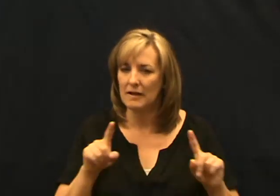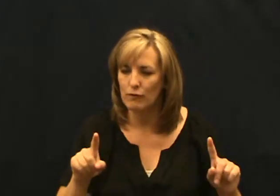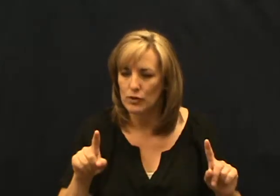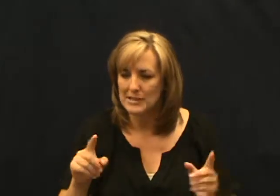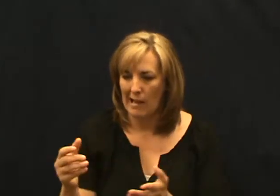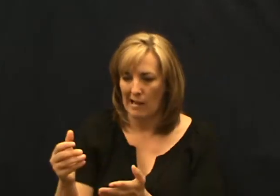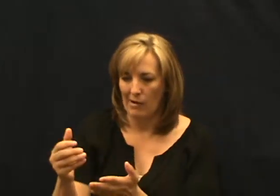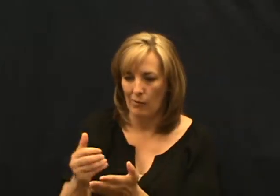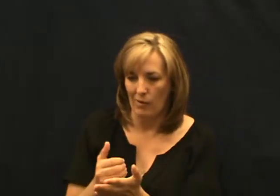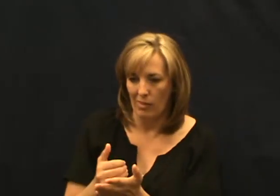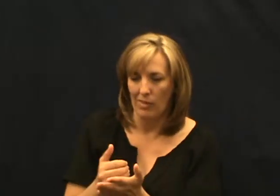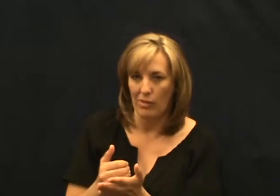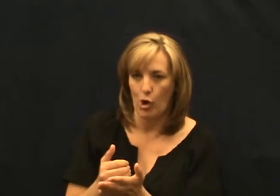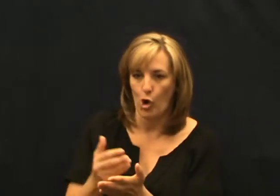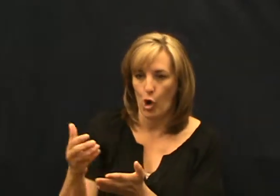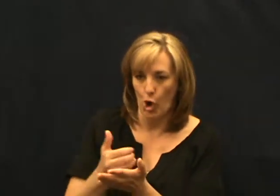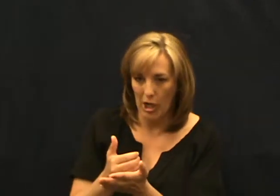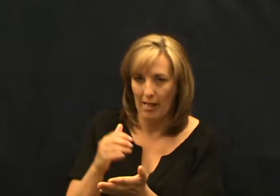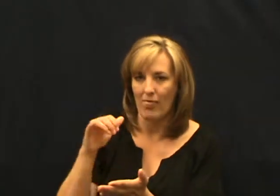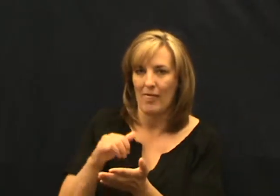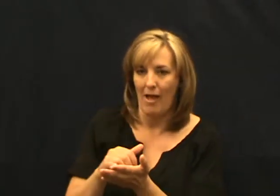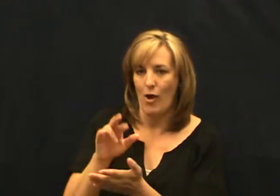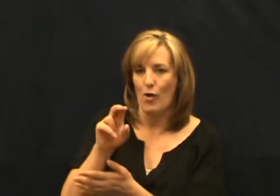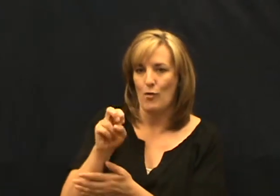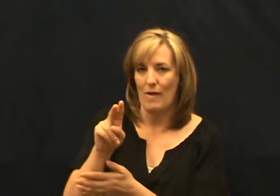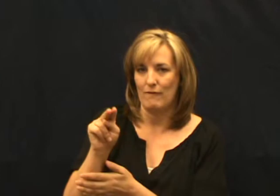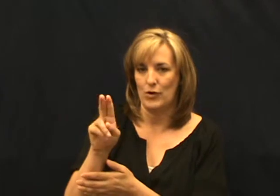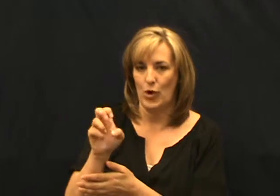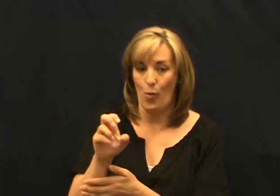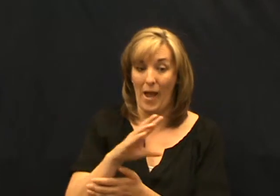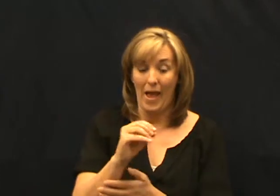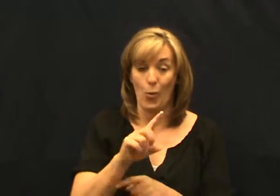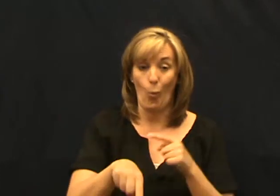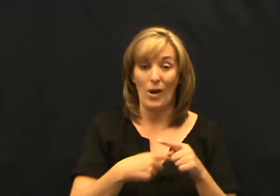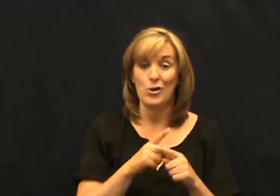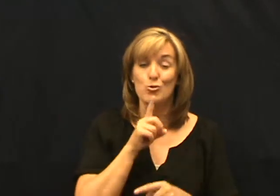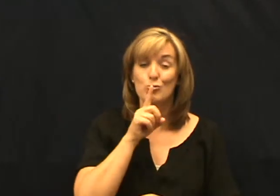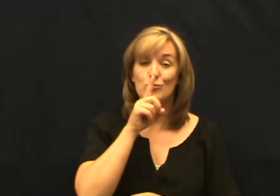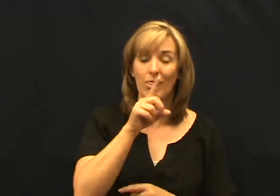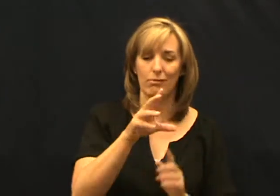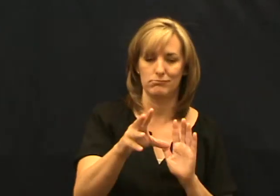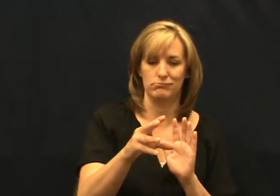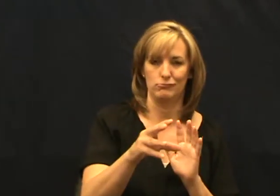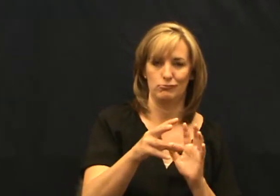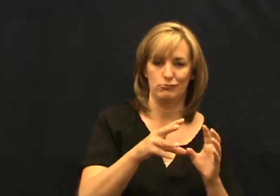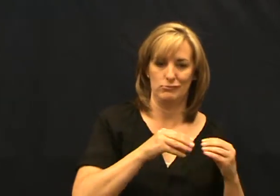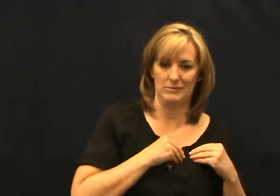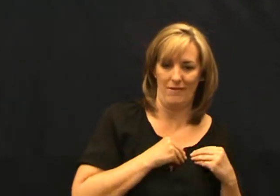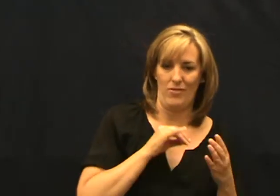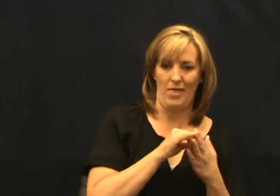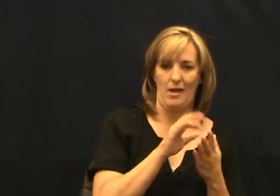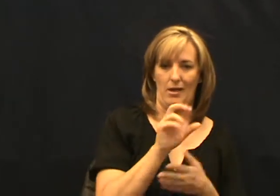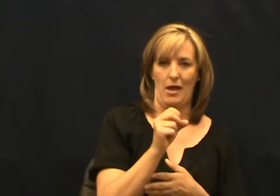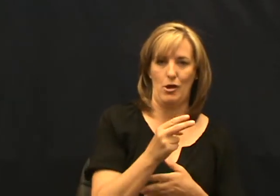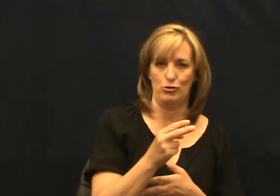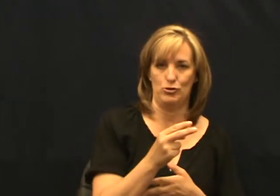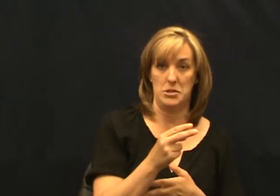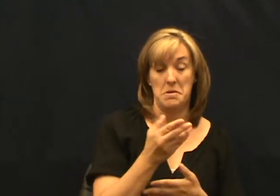in other words, the timing differences that could occur. First, we could receive the cash in the